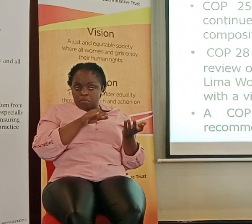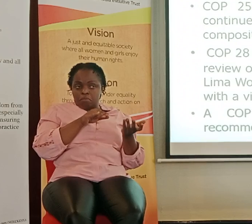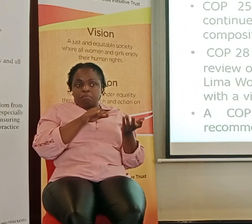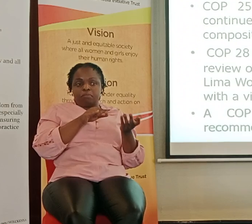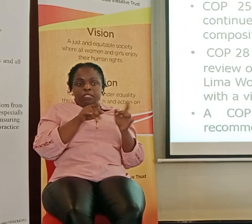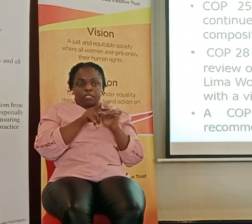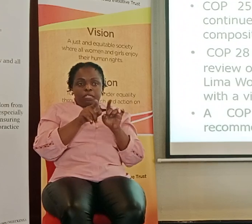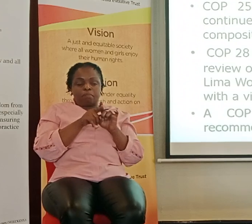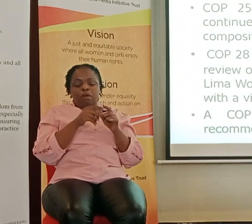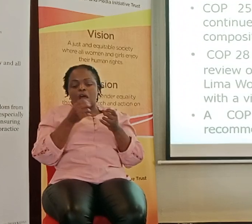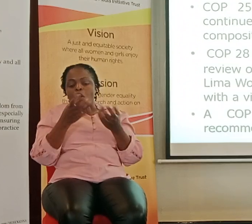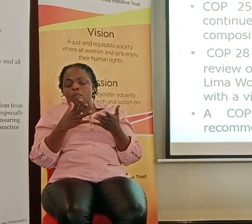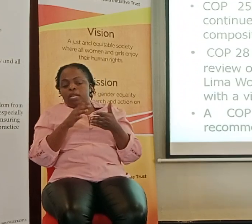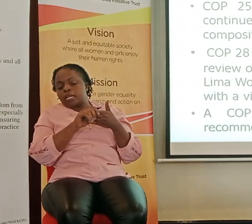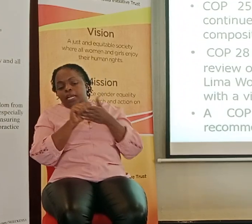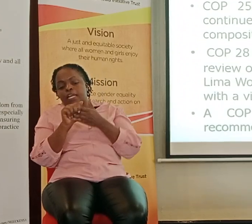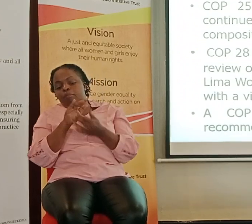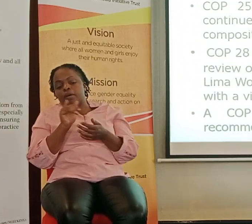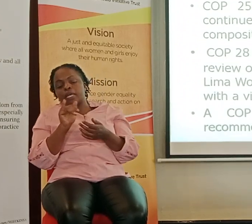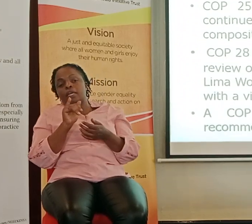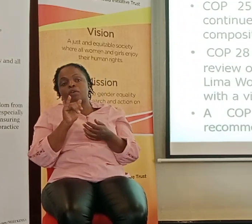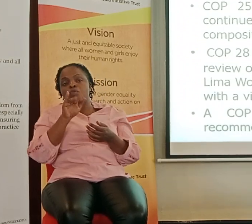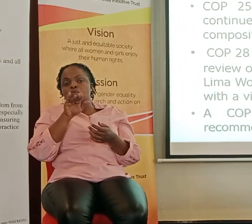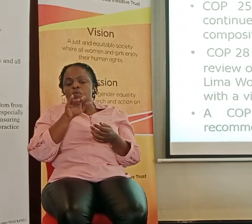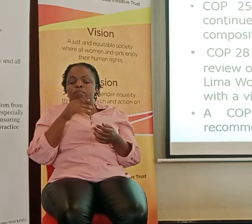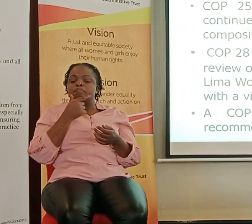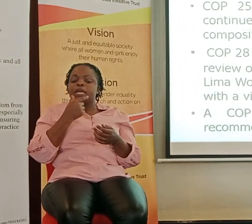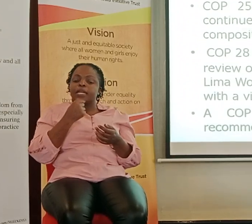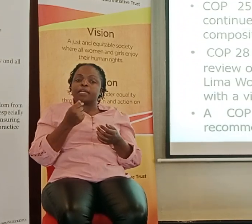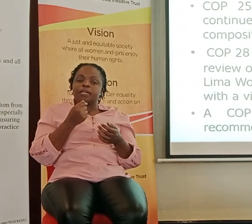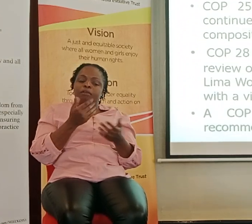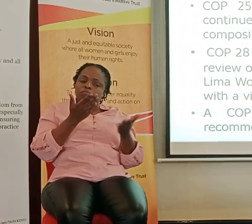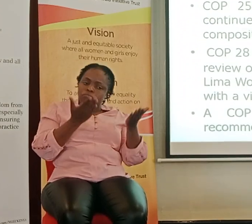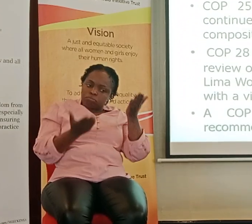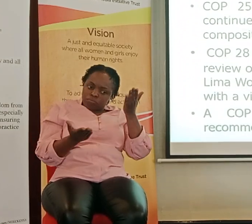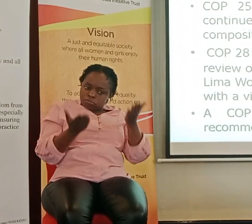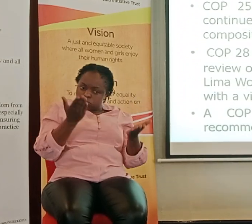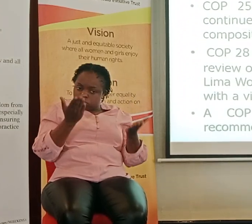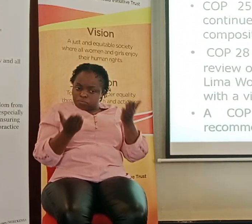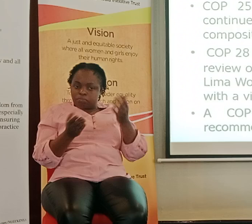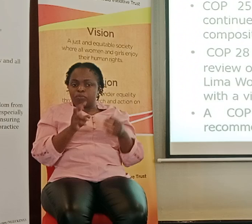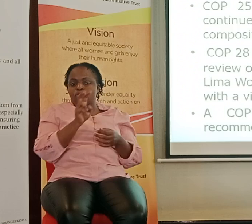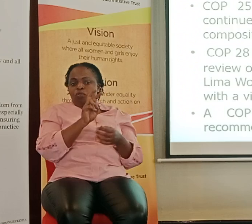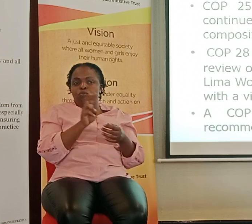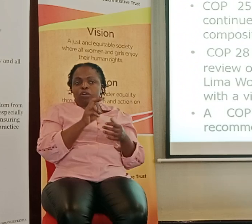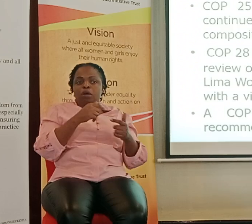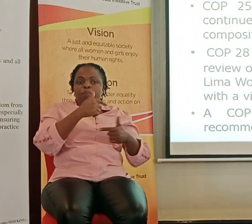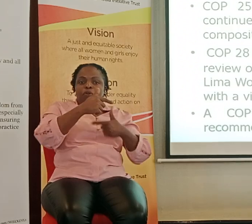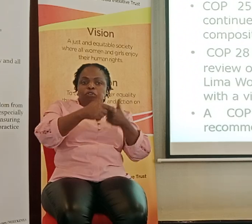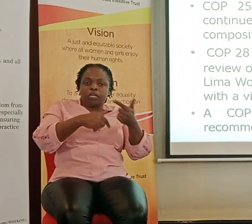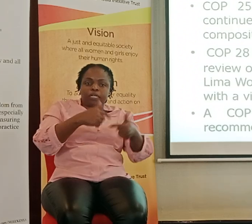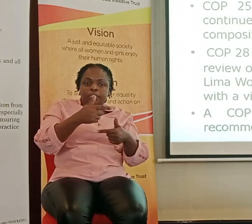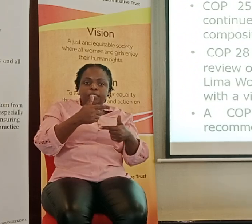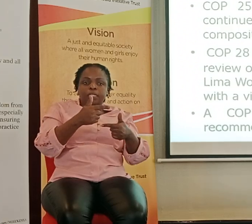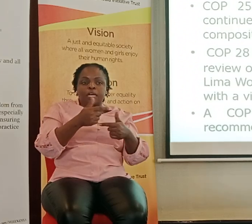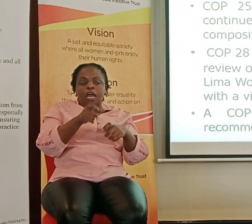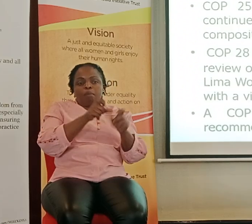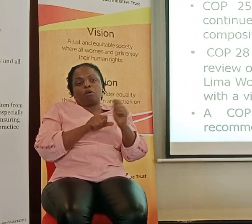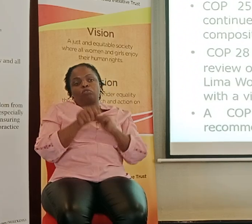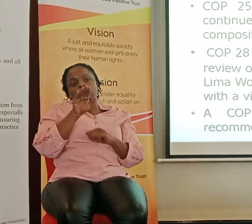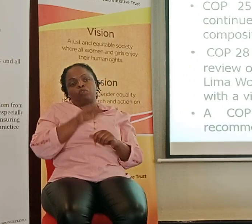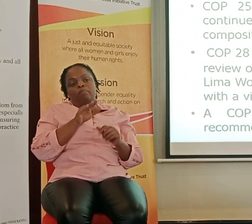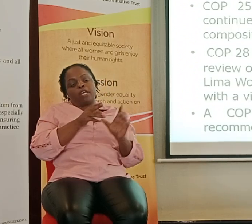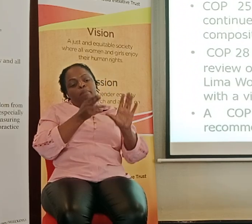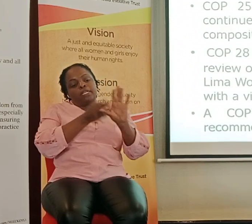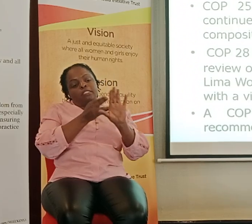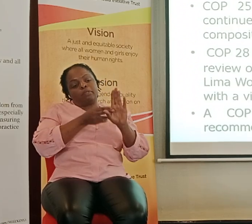and men, just making those comparisons, specifically to look at the progress in terms of women's participation